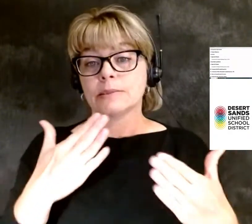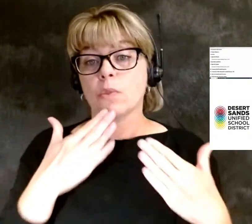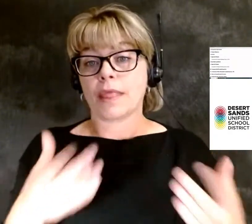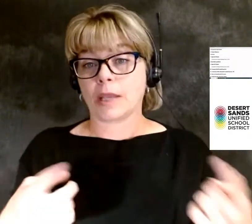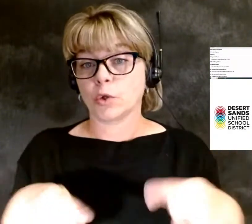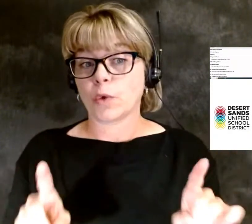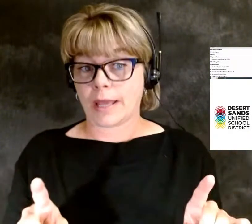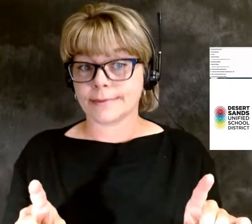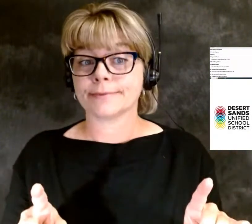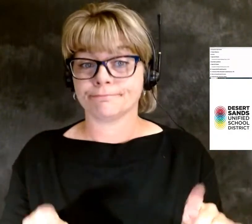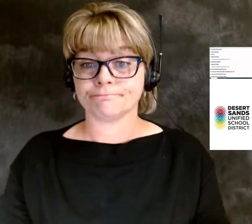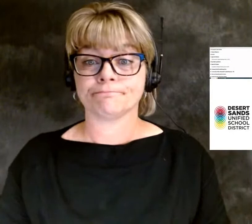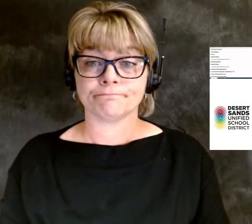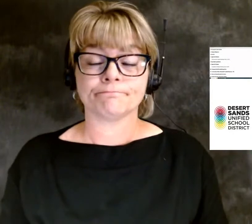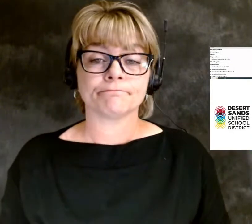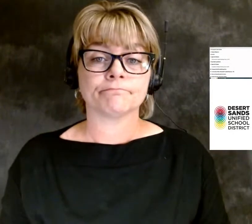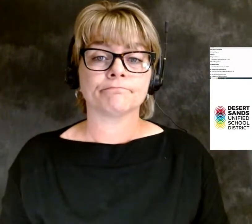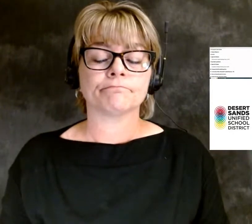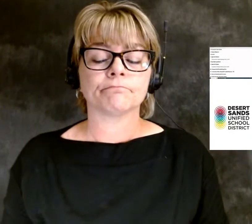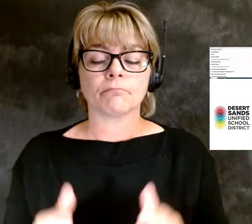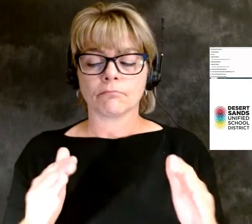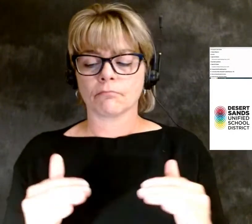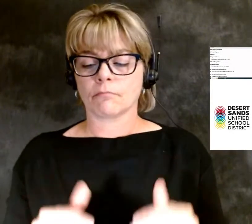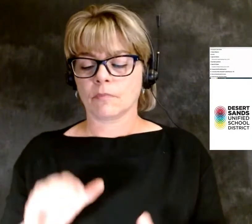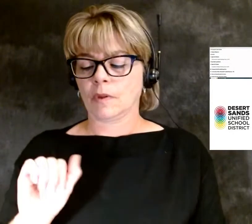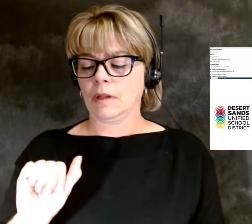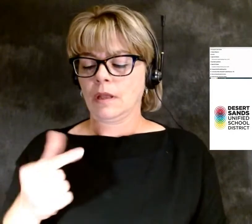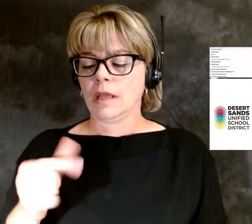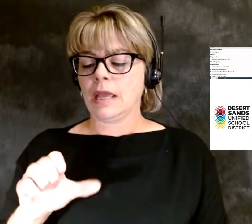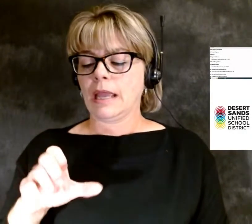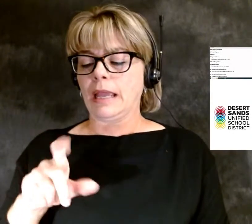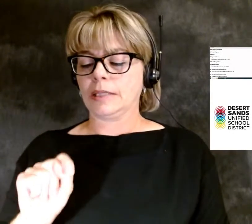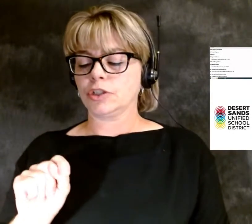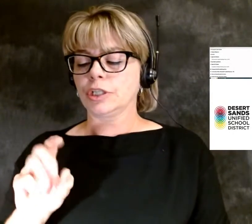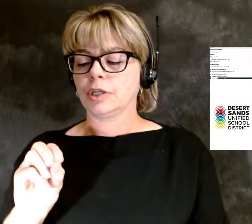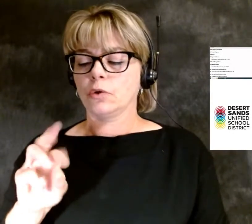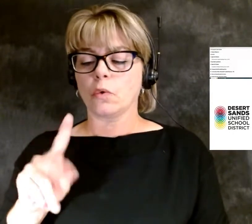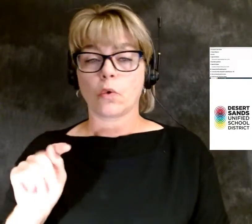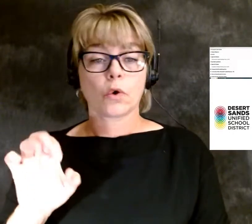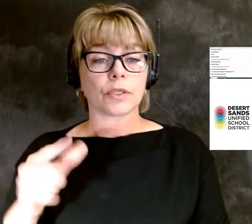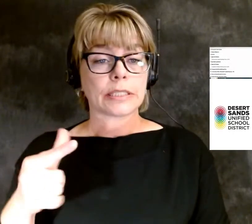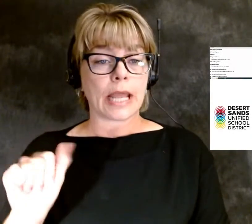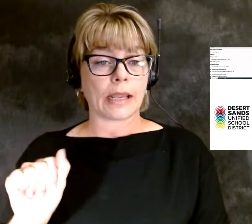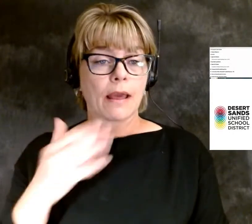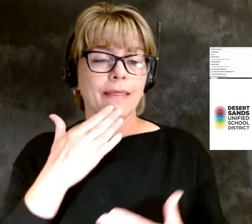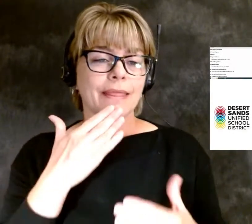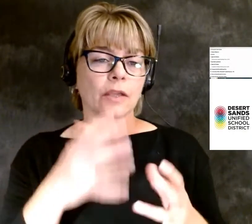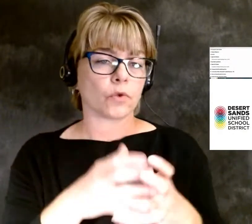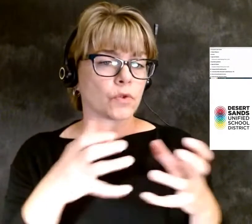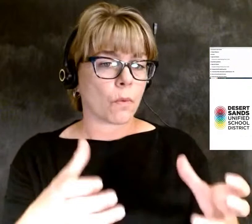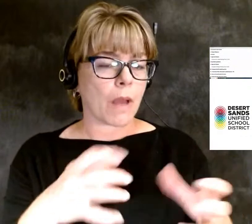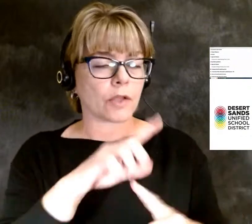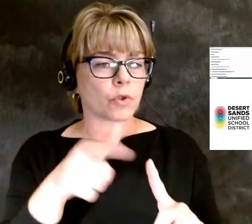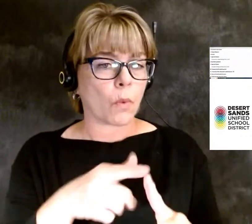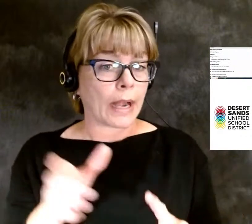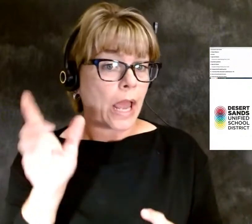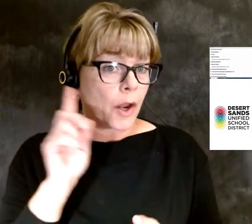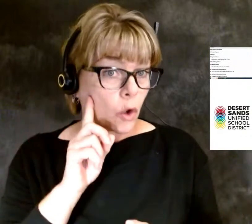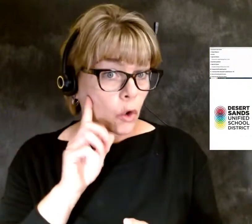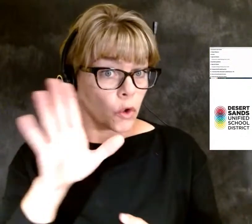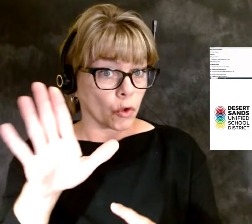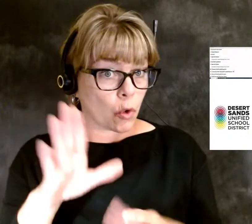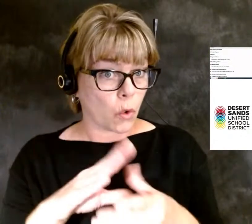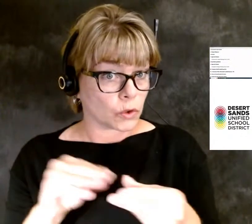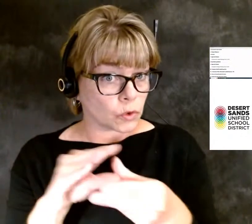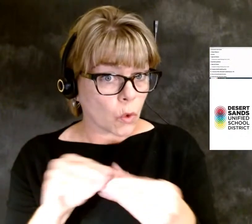Thank you. Agent Ortega, thank you so much. I, like Michael, when I was hearing that, I got choked up just thinking about